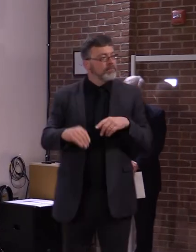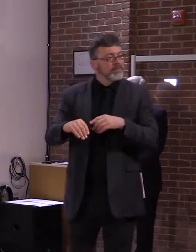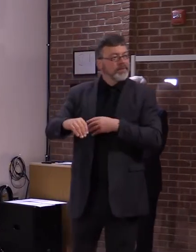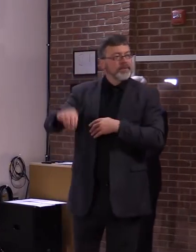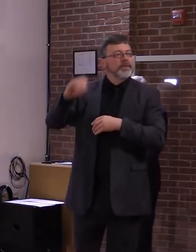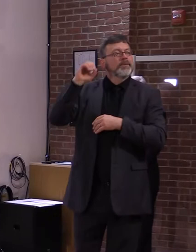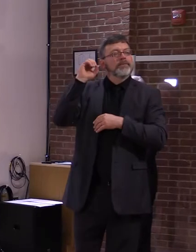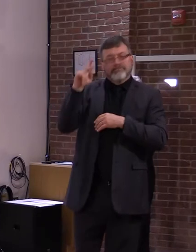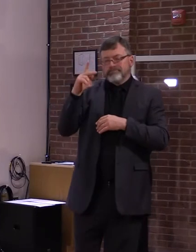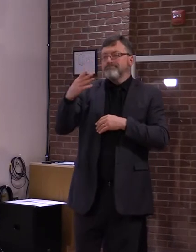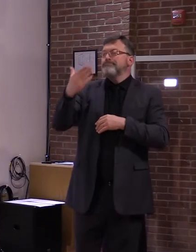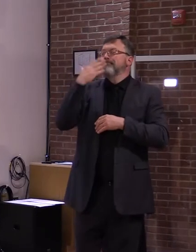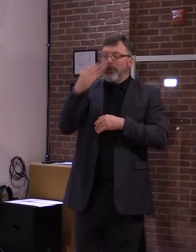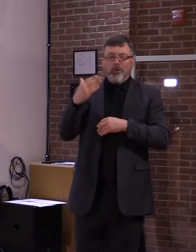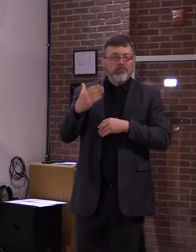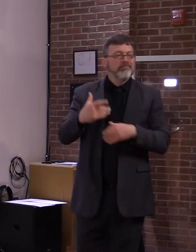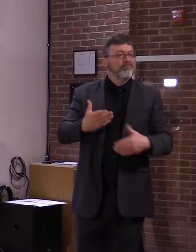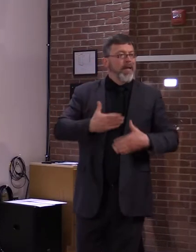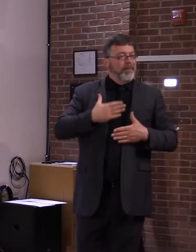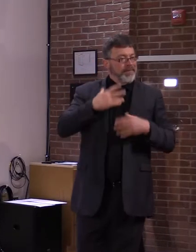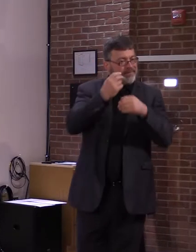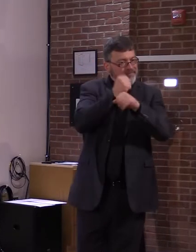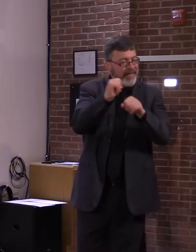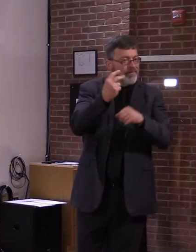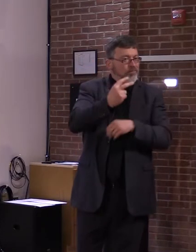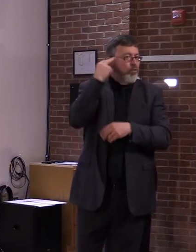Mike Donahue, the Islander.